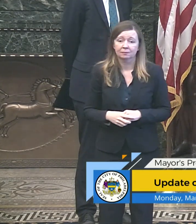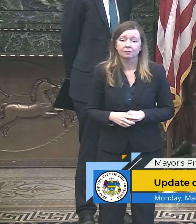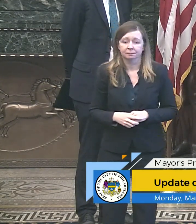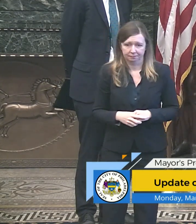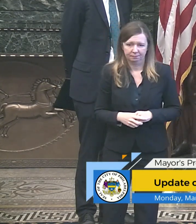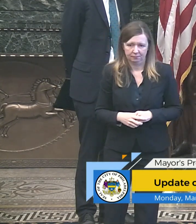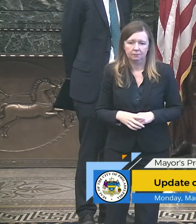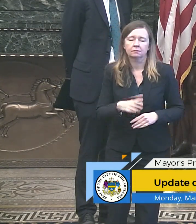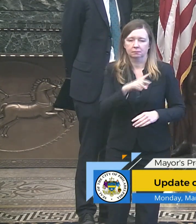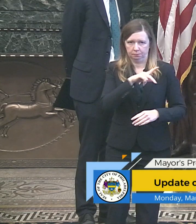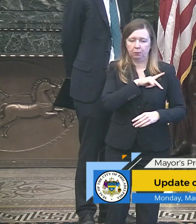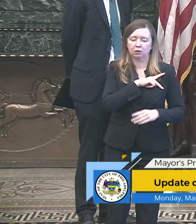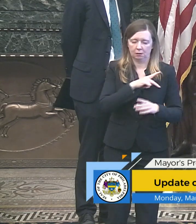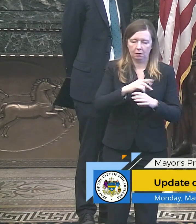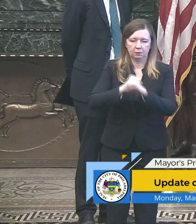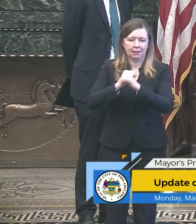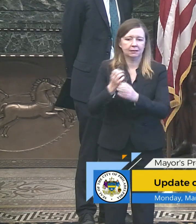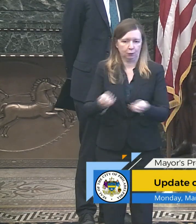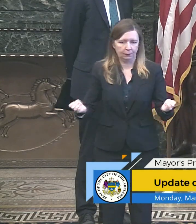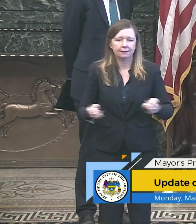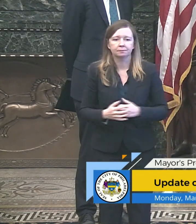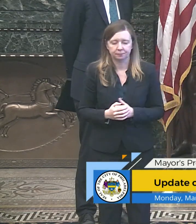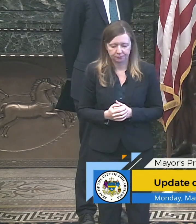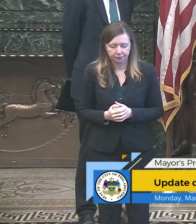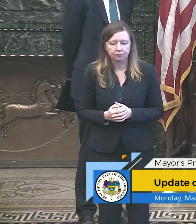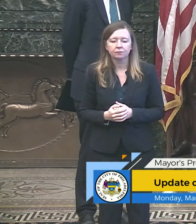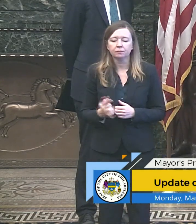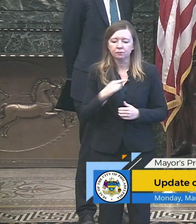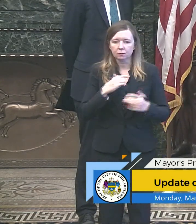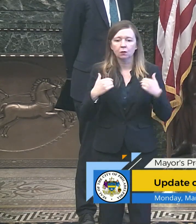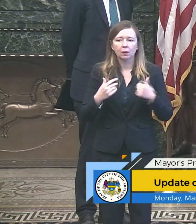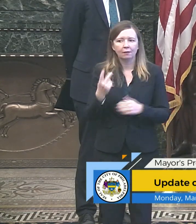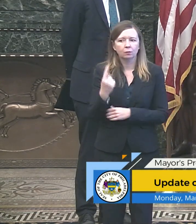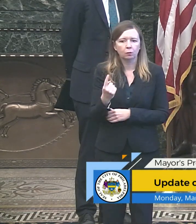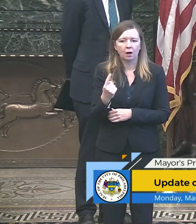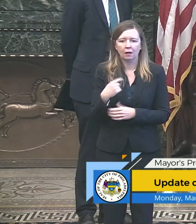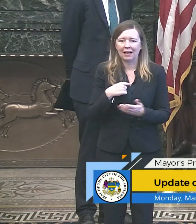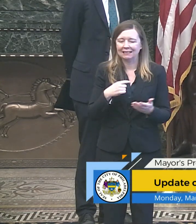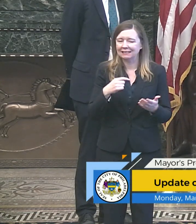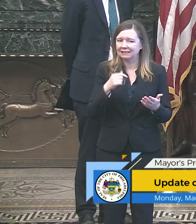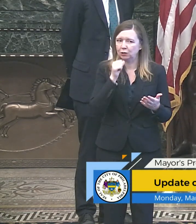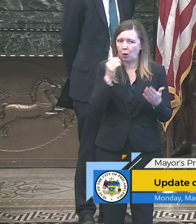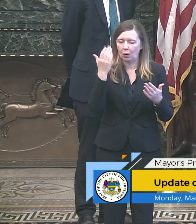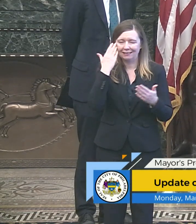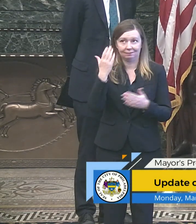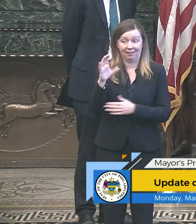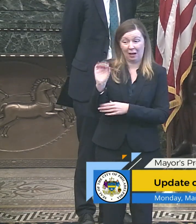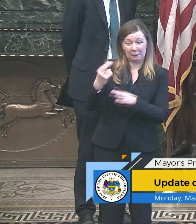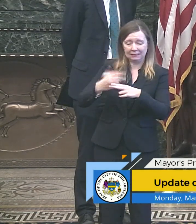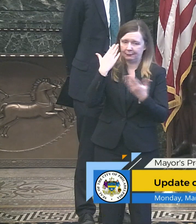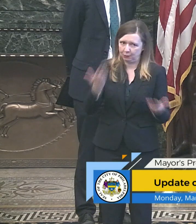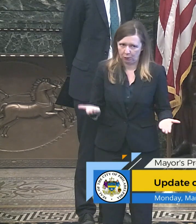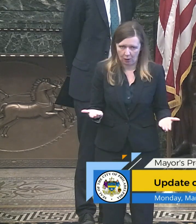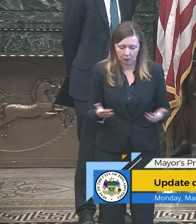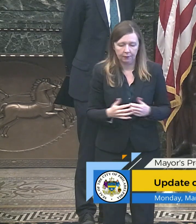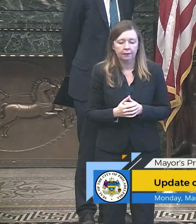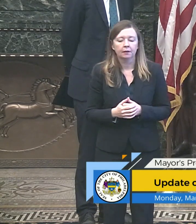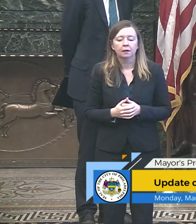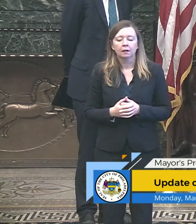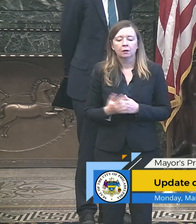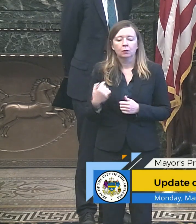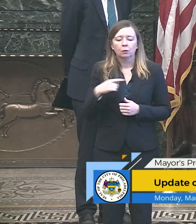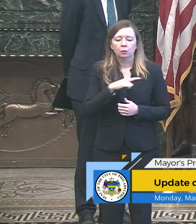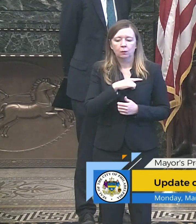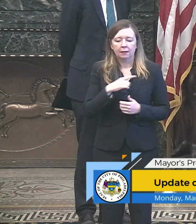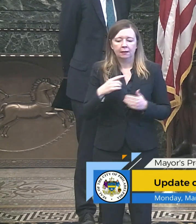So we do have a partnership with one manufacturer, and I do not have the company's name off the cuff, where